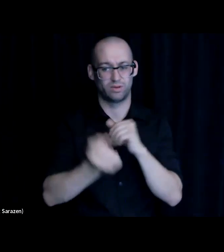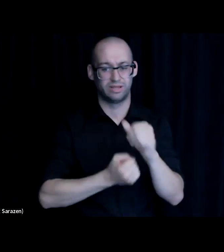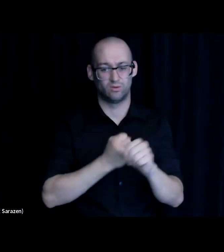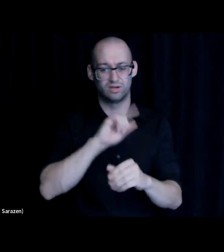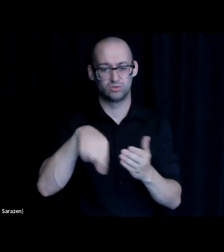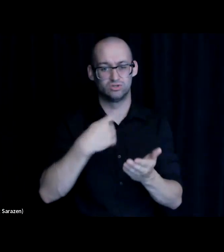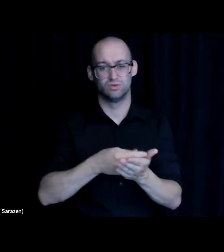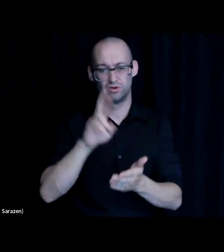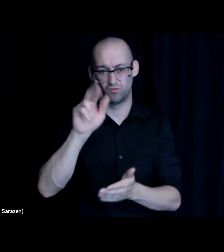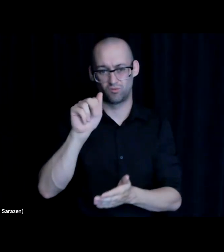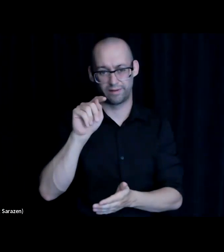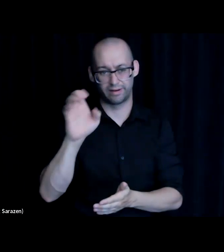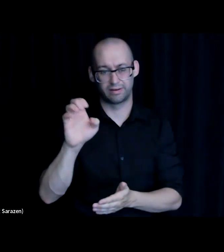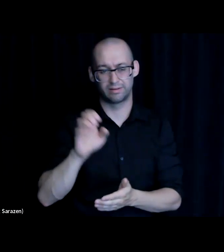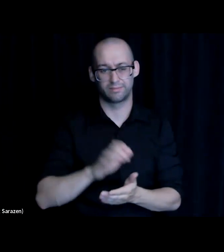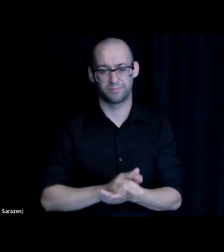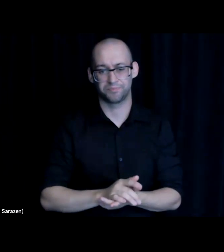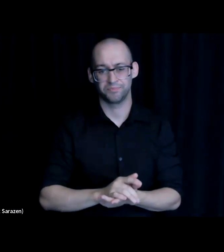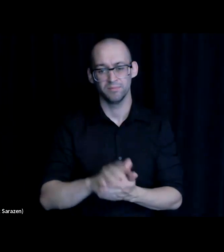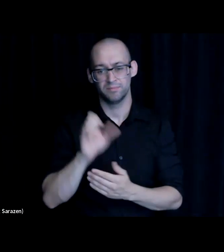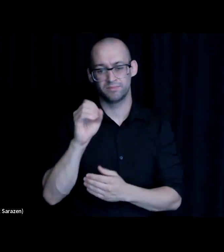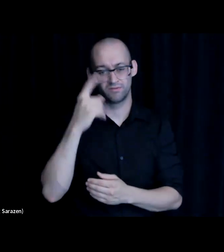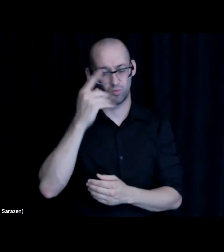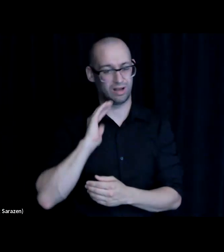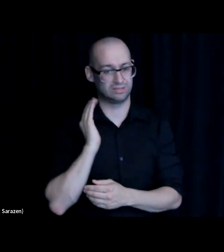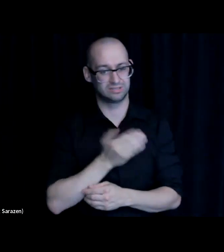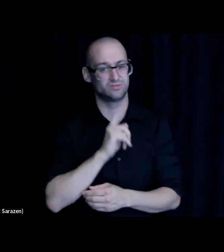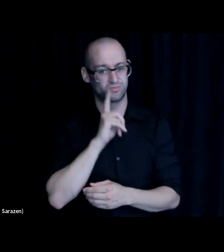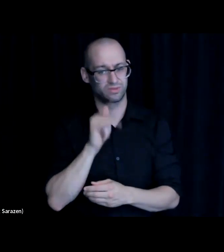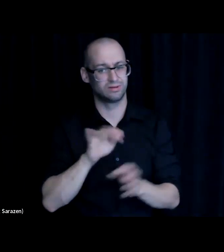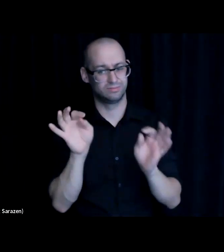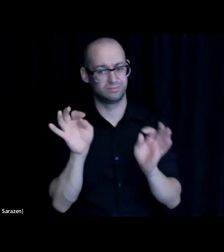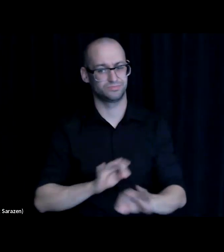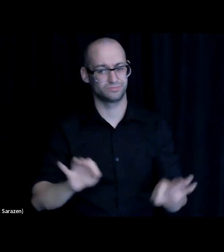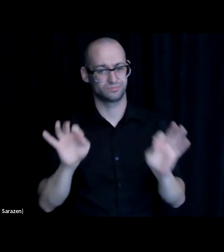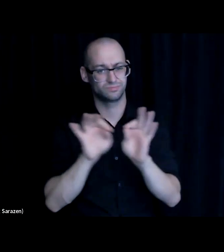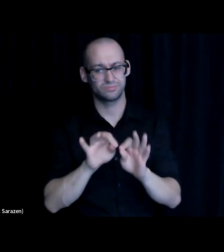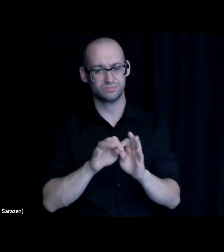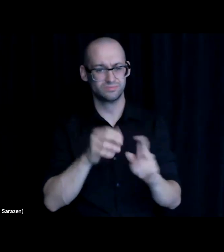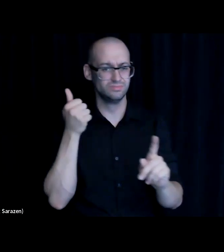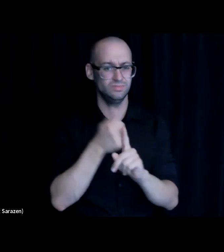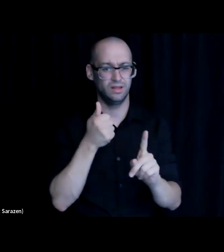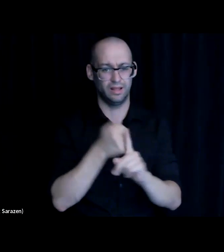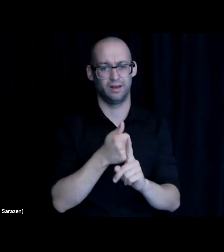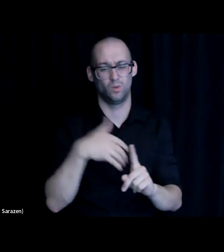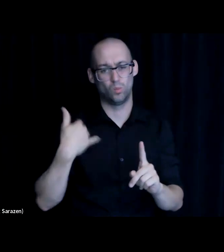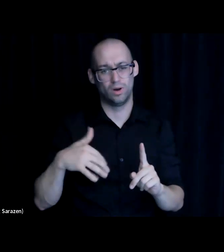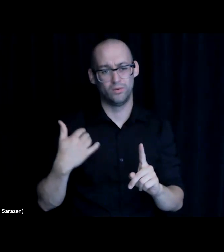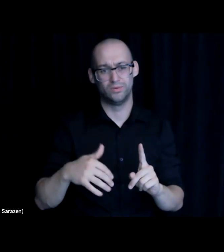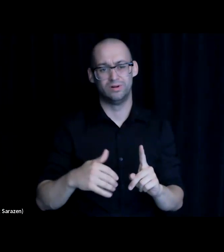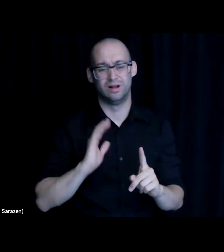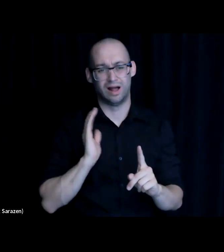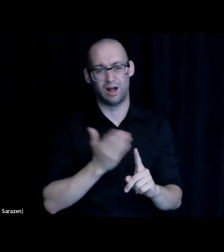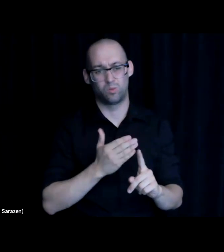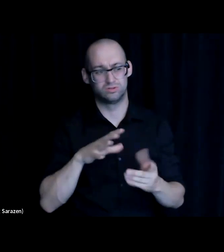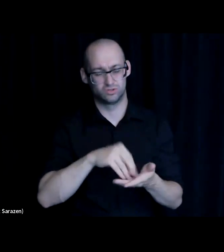that receive technology. So for us, that was really important because that really hit home as to giving our